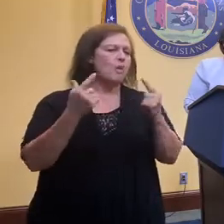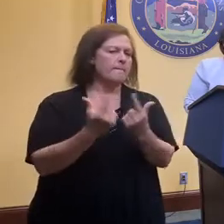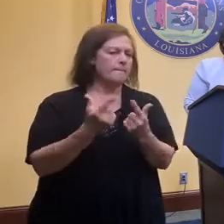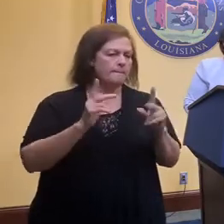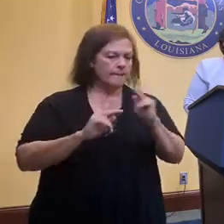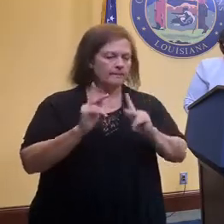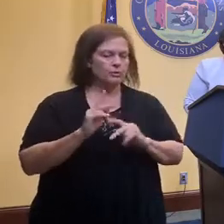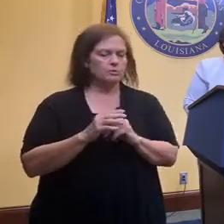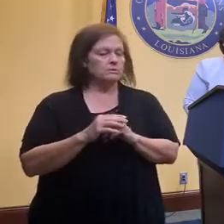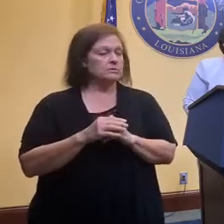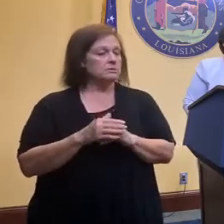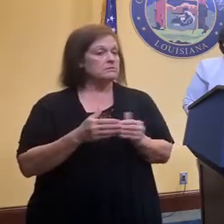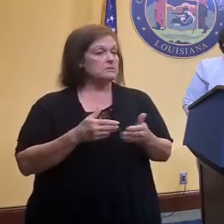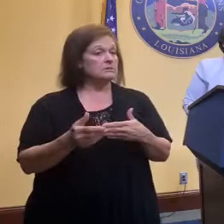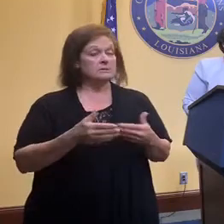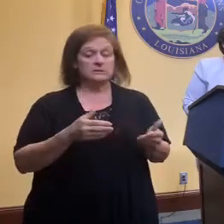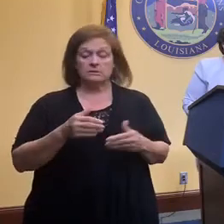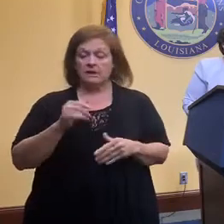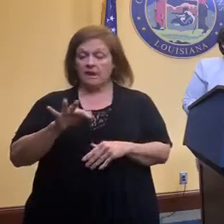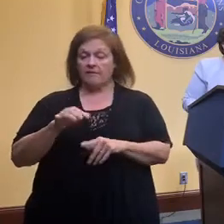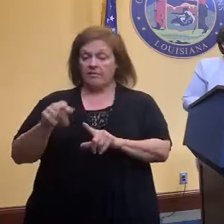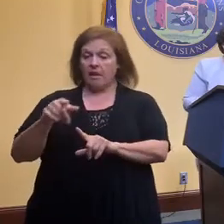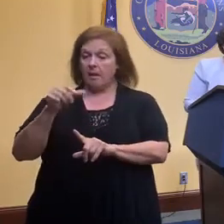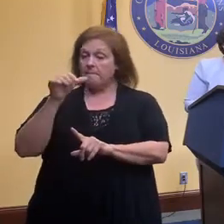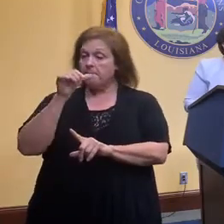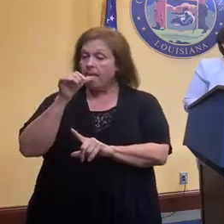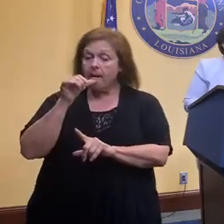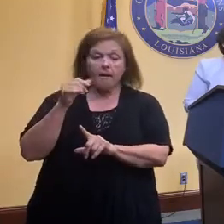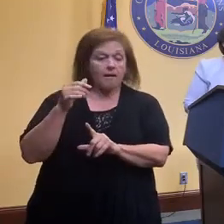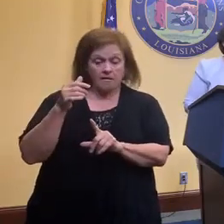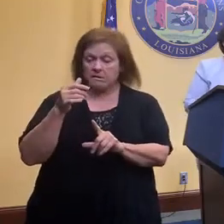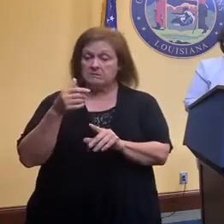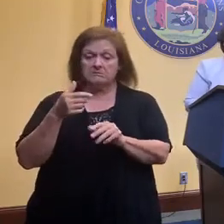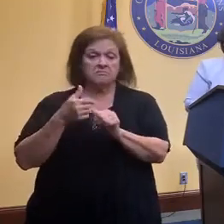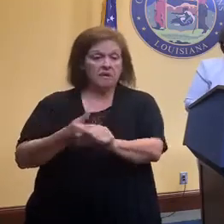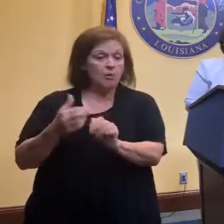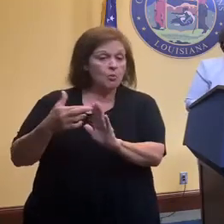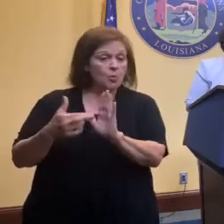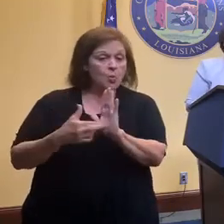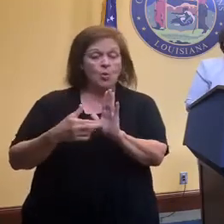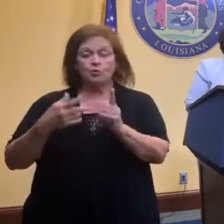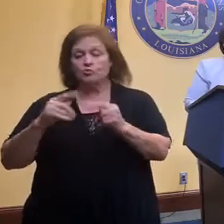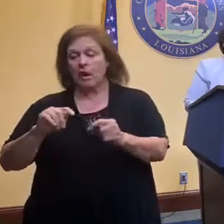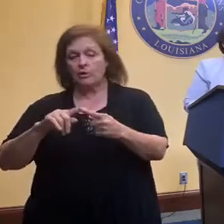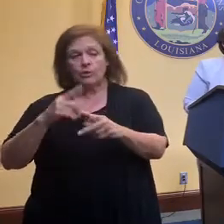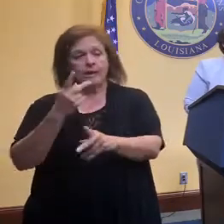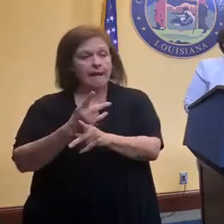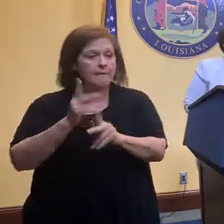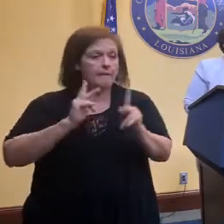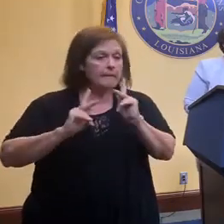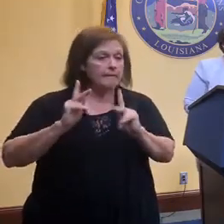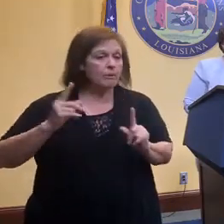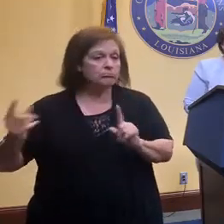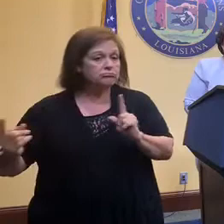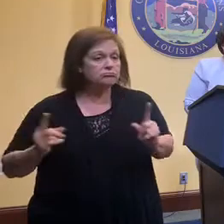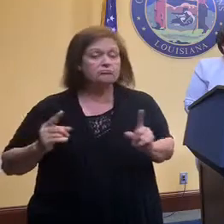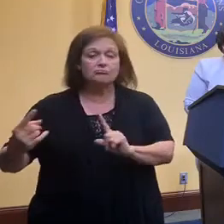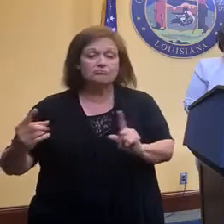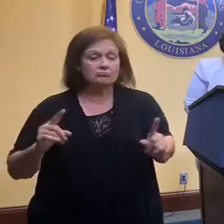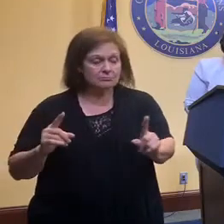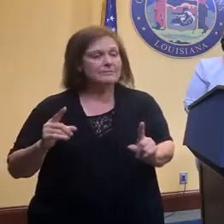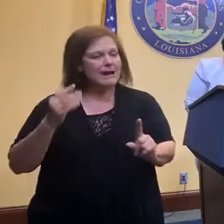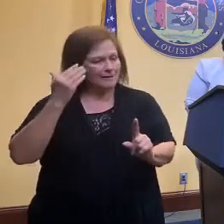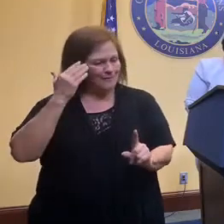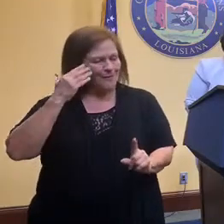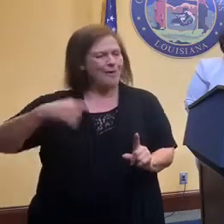regardless if our bars are doing the right thing, meaning with social distancing and the like. They really have been trying very hard and doing